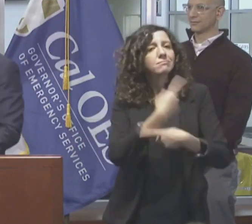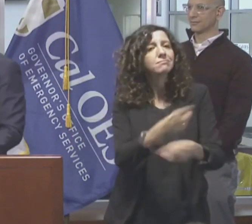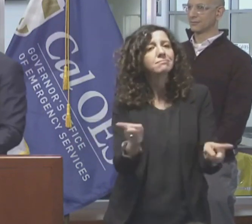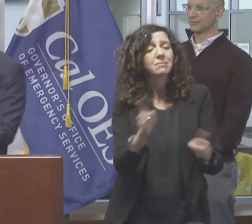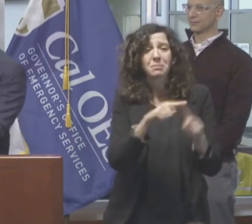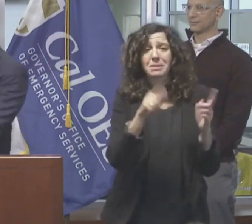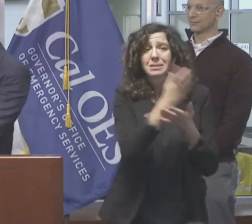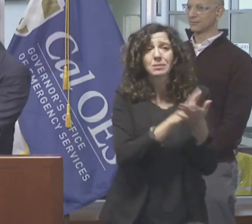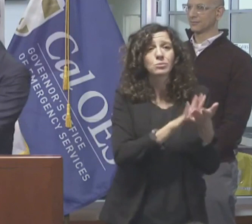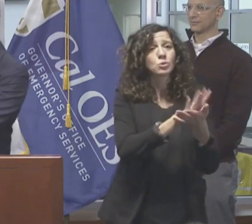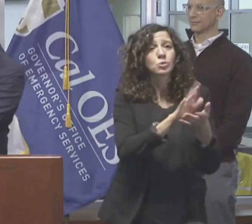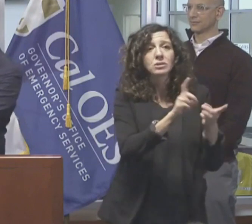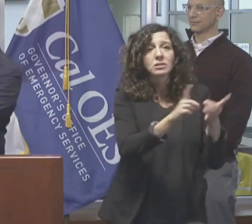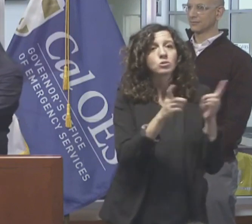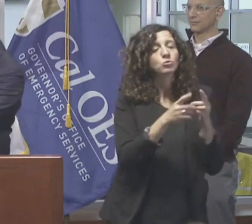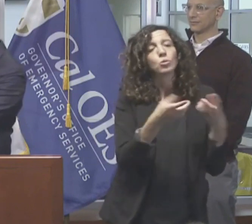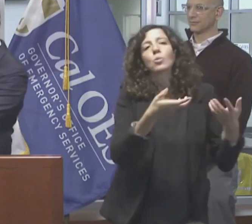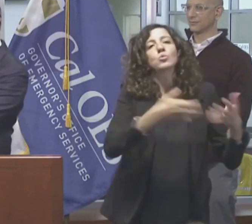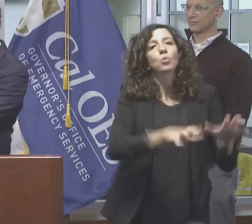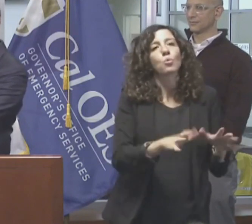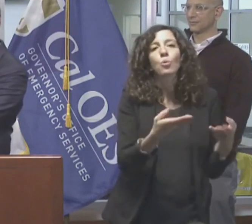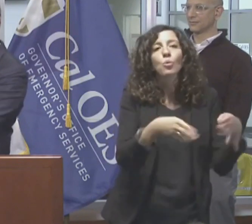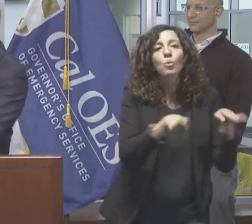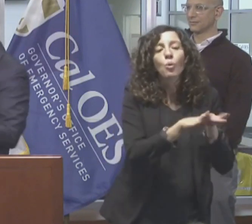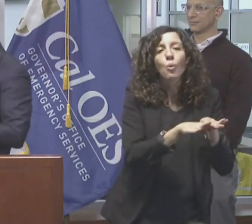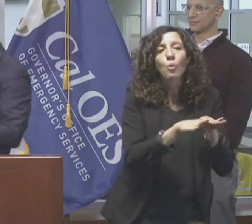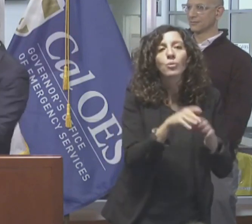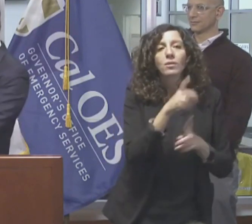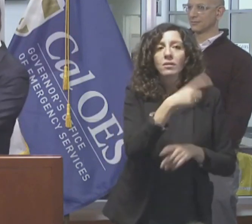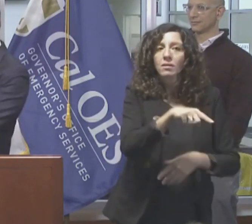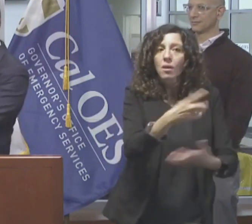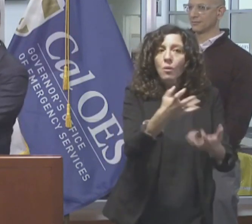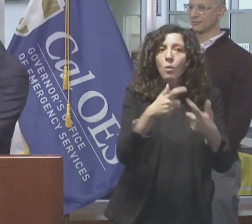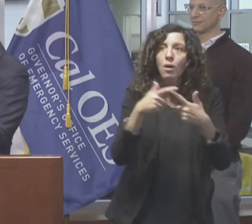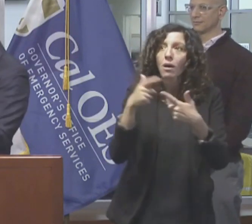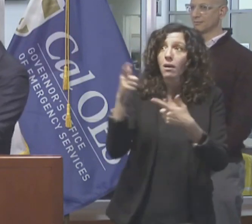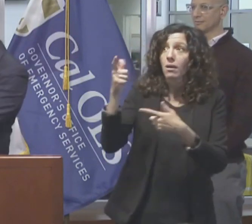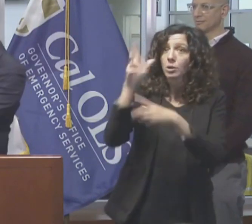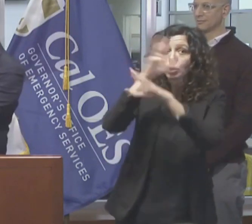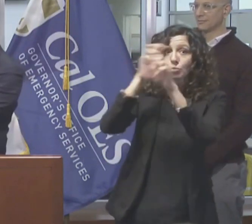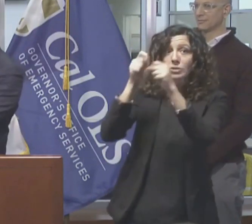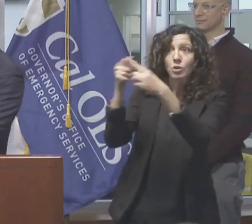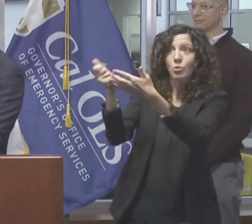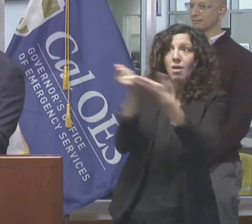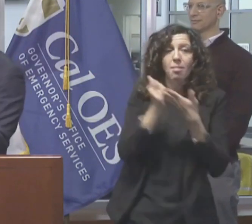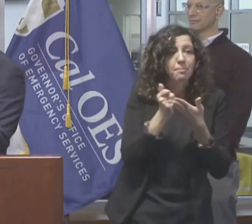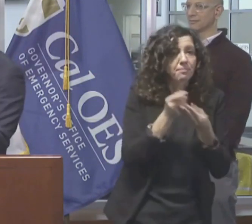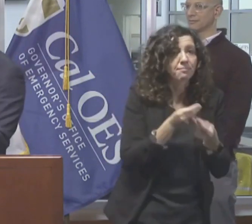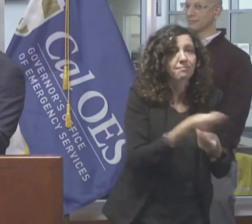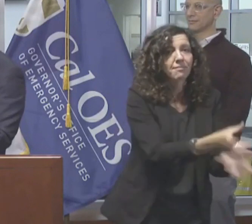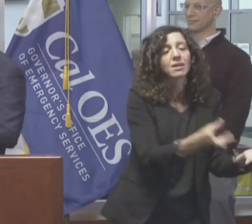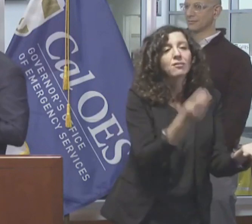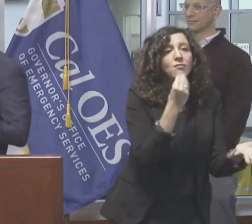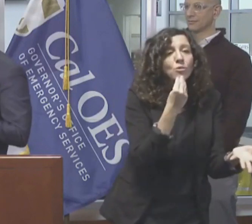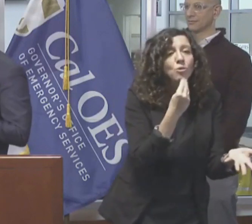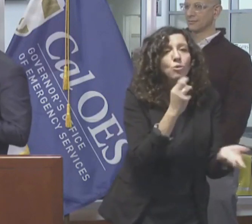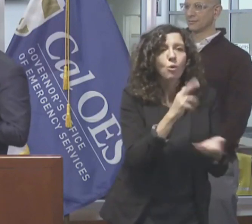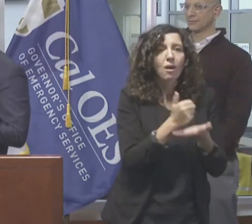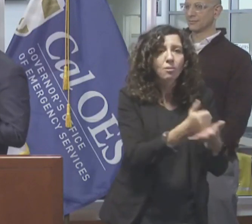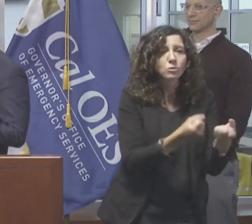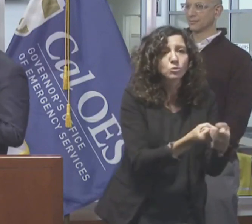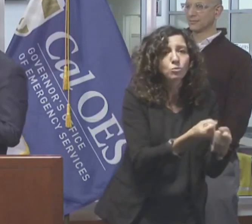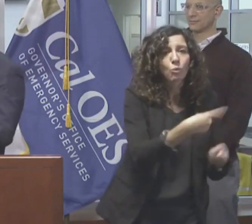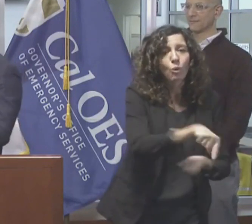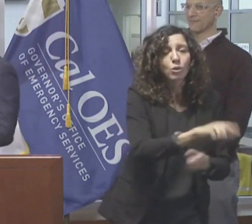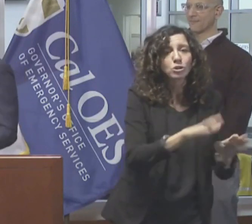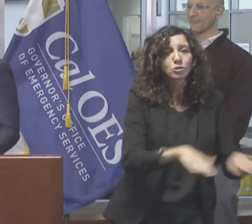me down. Help me with these kids. Because right now, I don't know how to help that child. I don't know how to feed that child. And they're asking us for